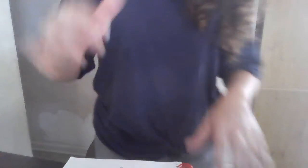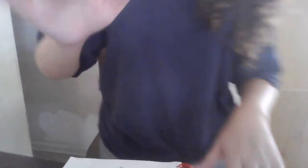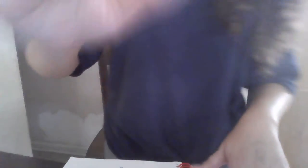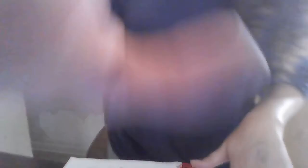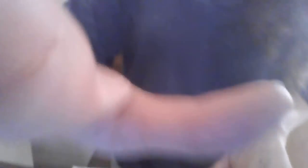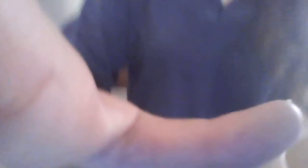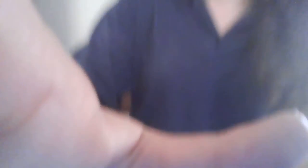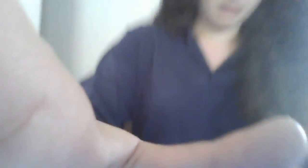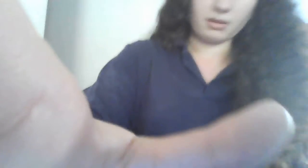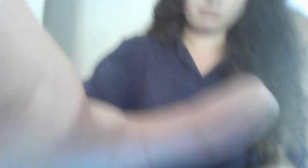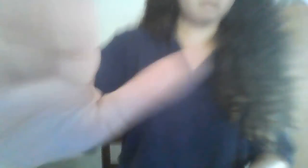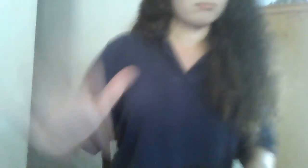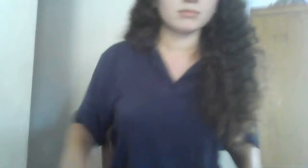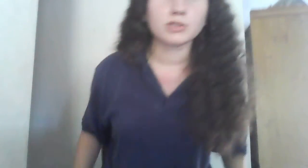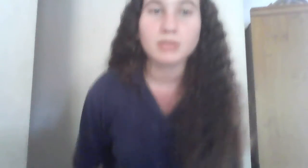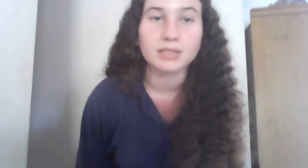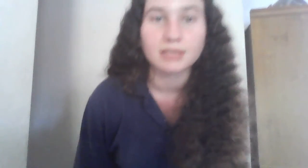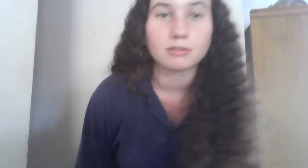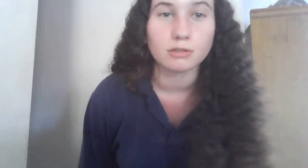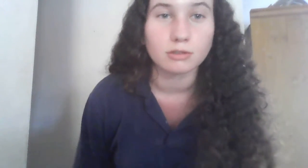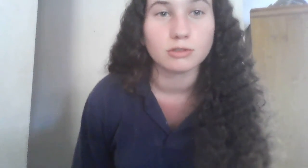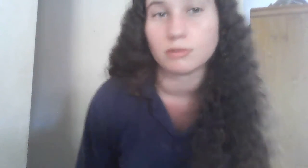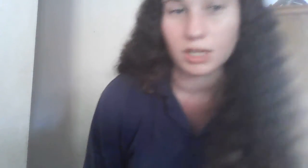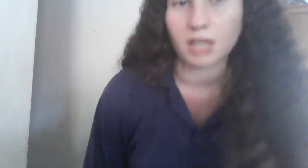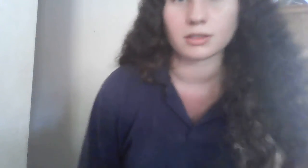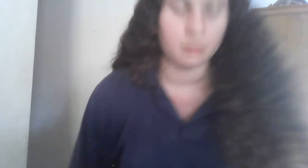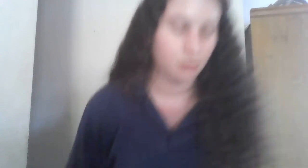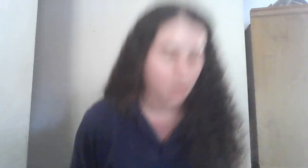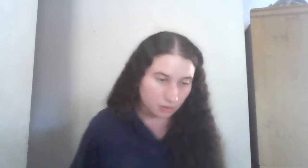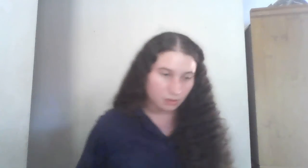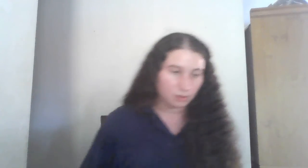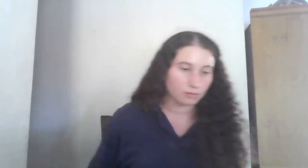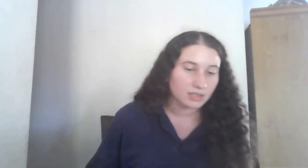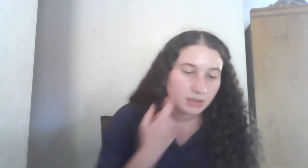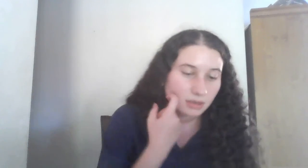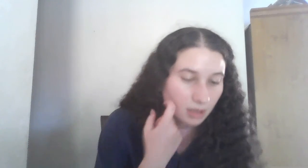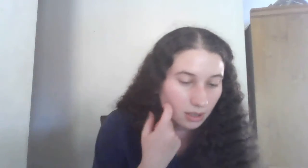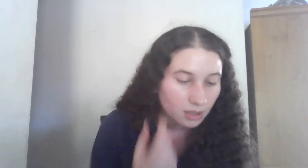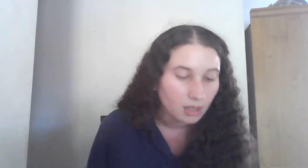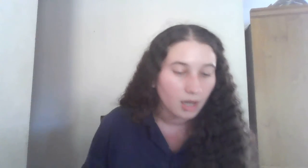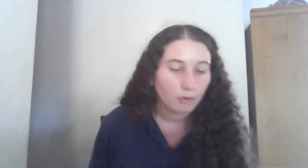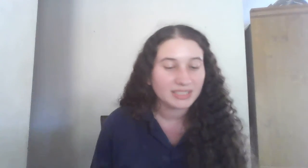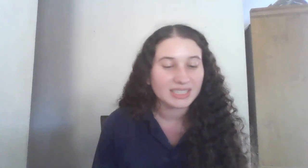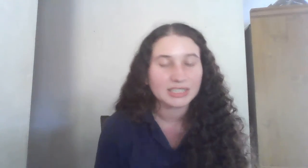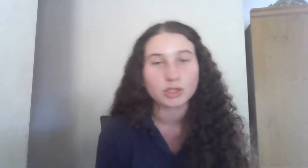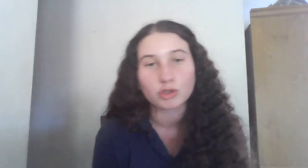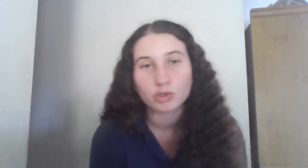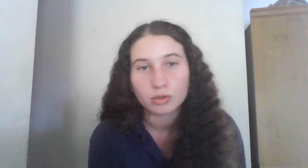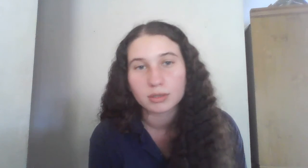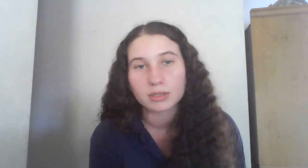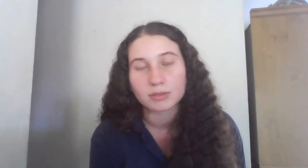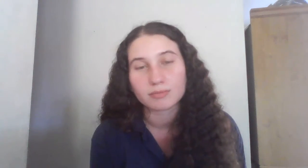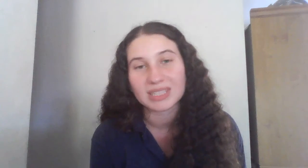pants. But it's always nice to learn new signs. So recently, residential school,